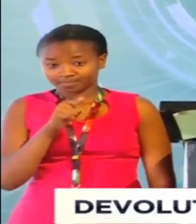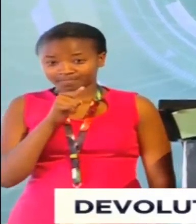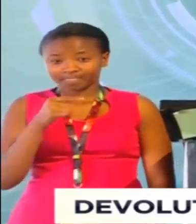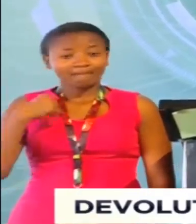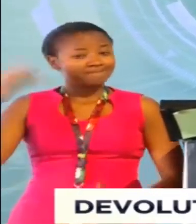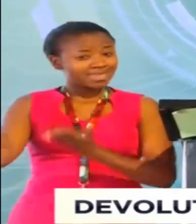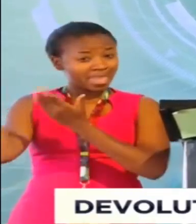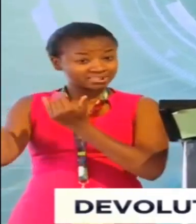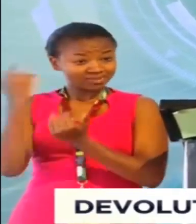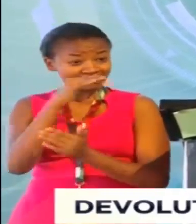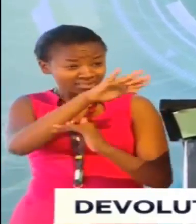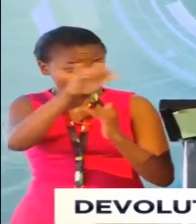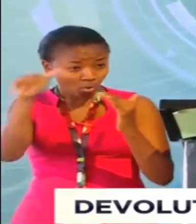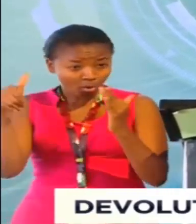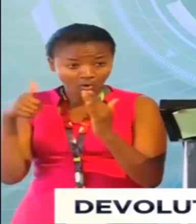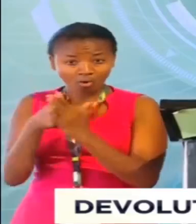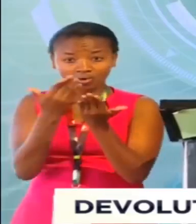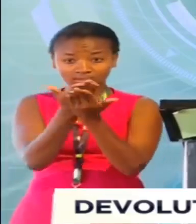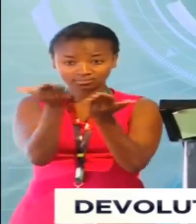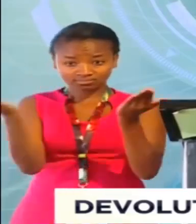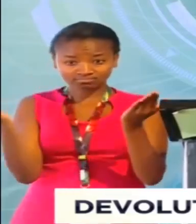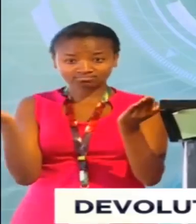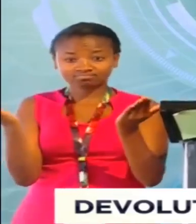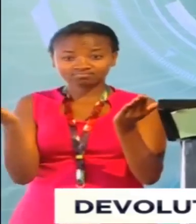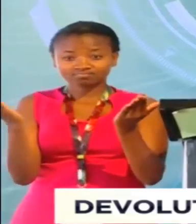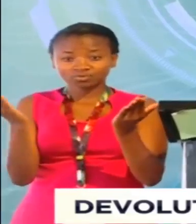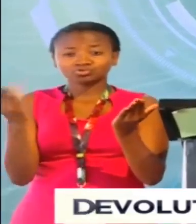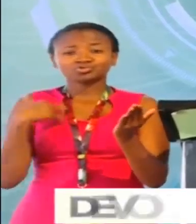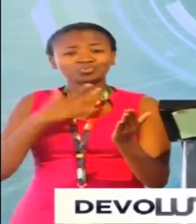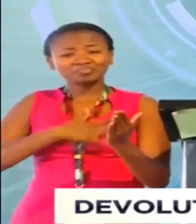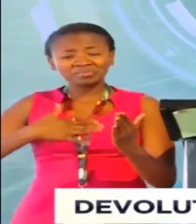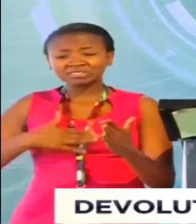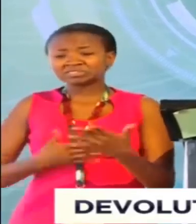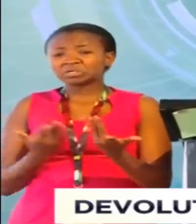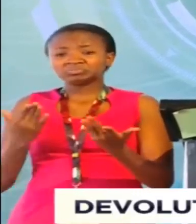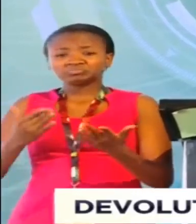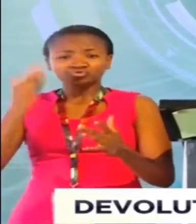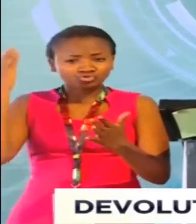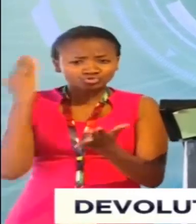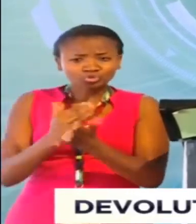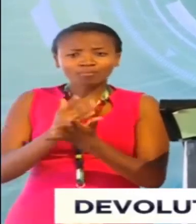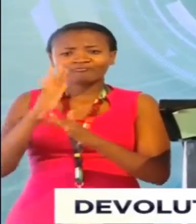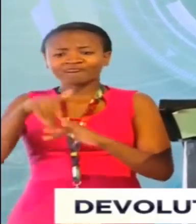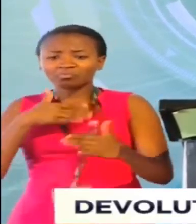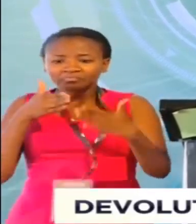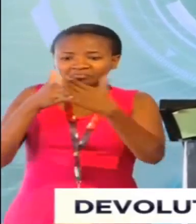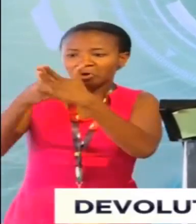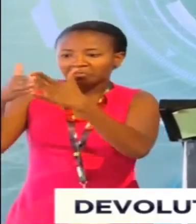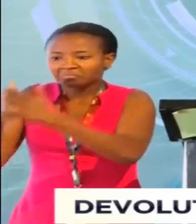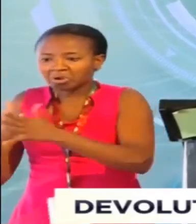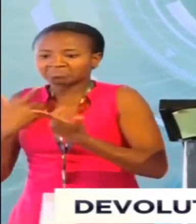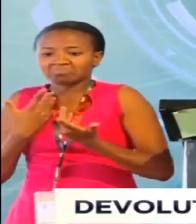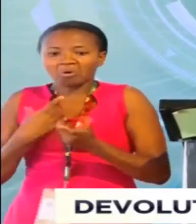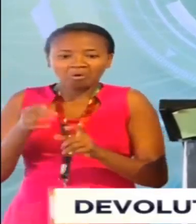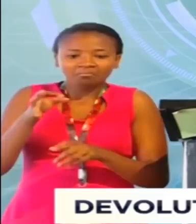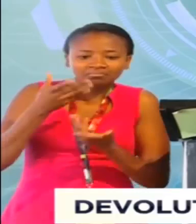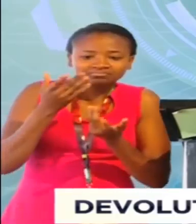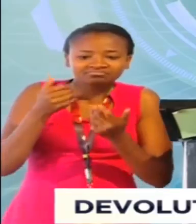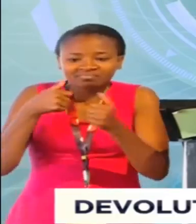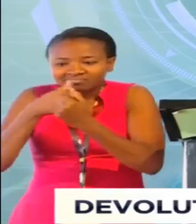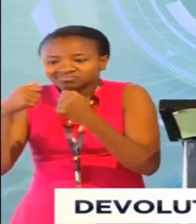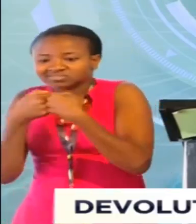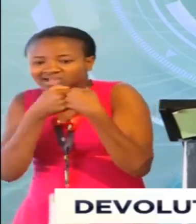I expect all of us to desist from creating barriers, hurdles, and